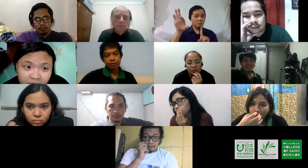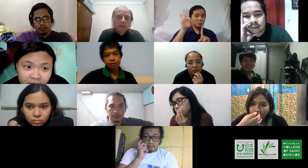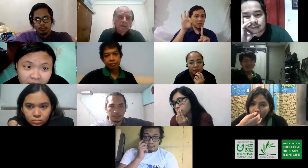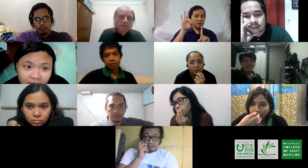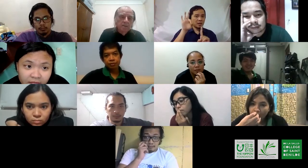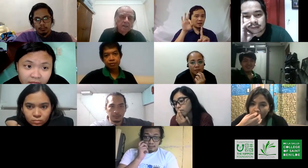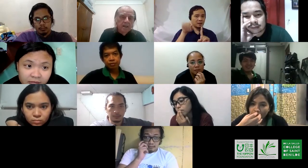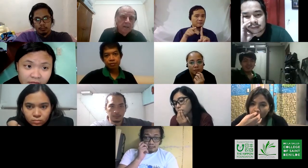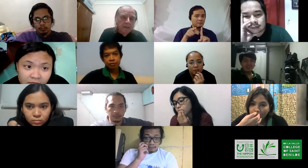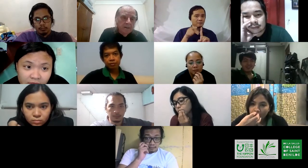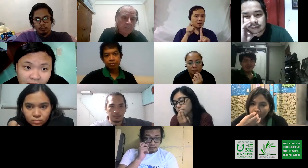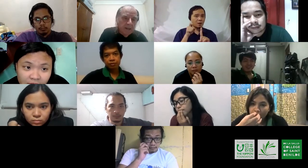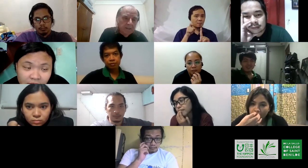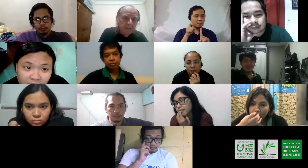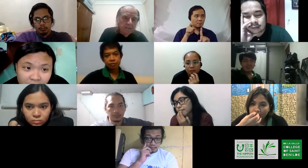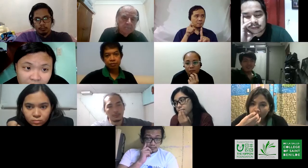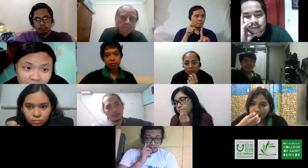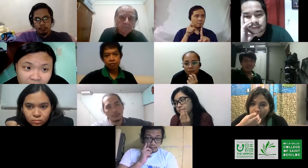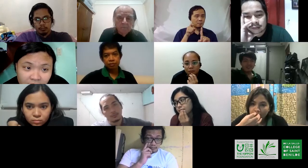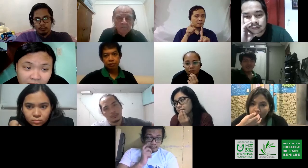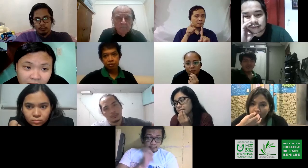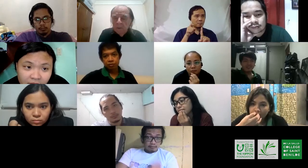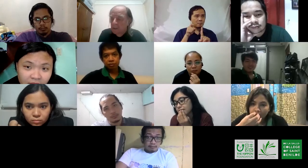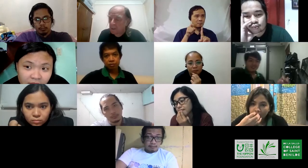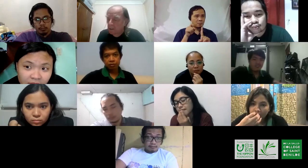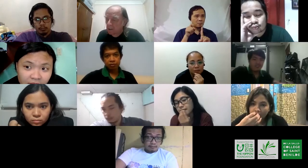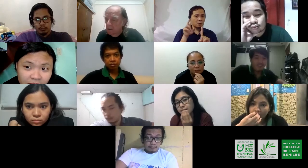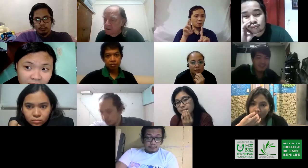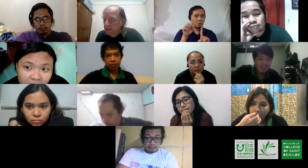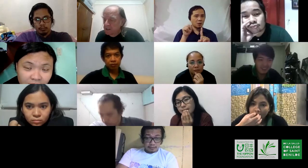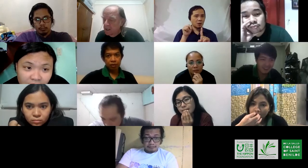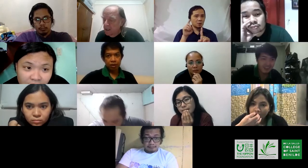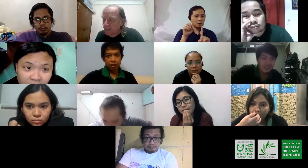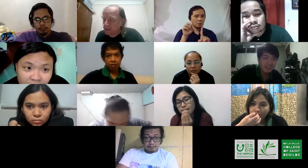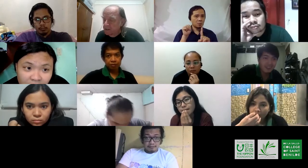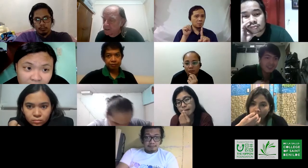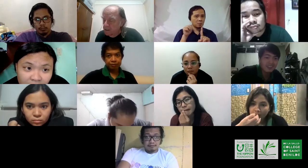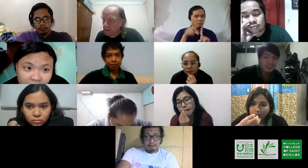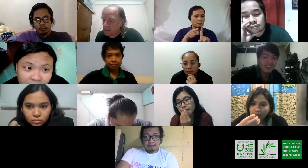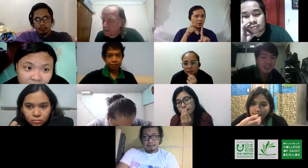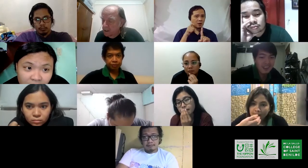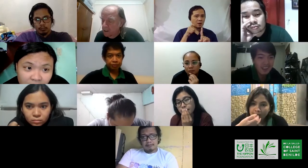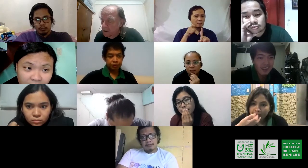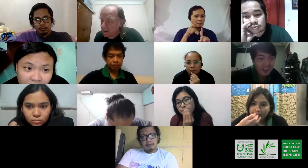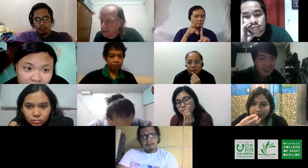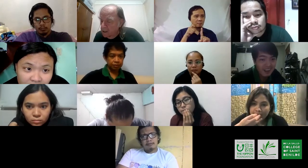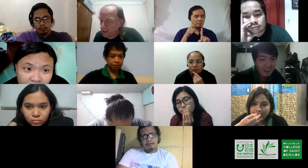question taken at random. Let's say slides